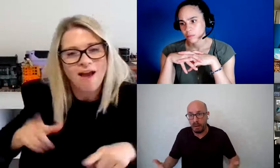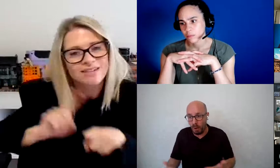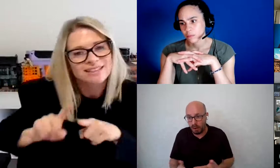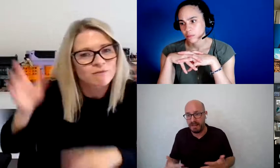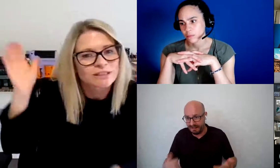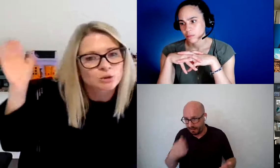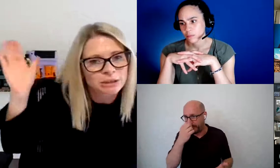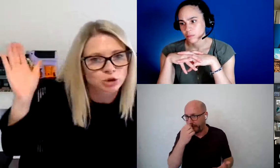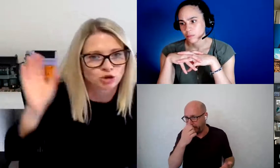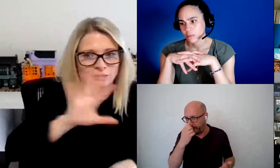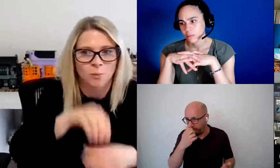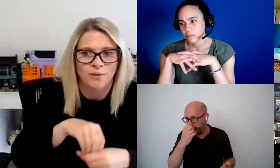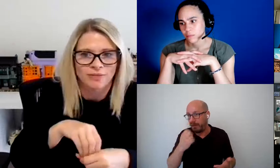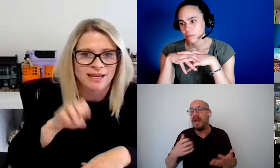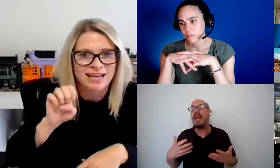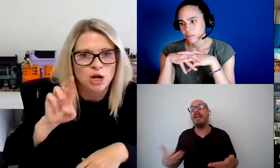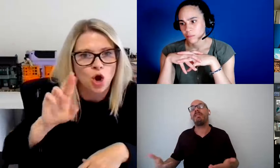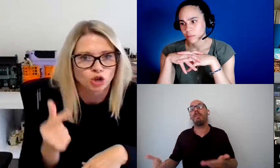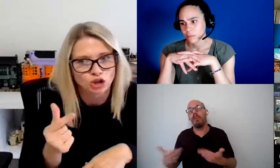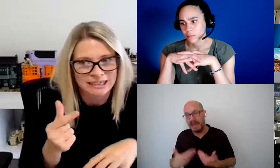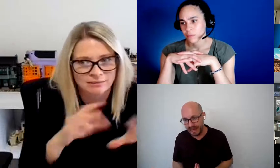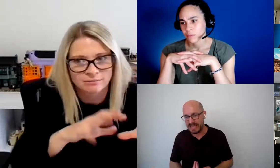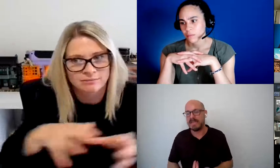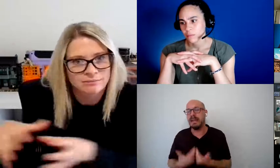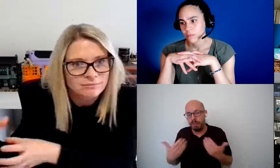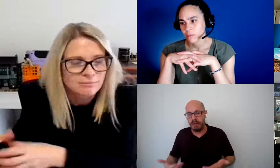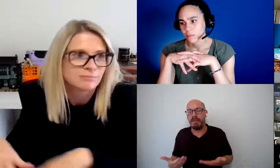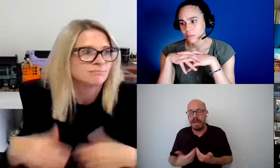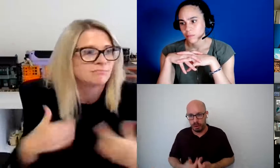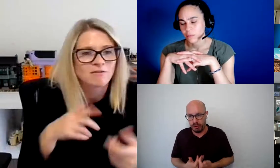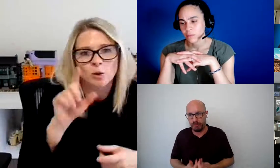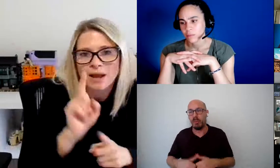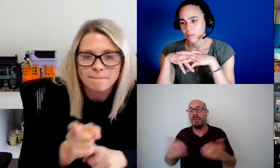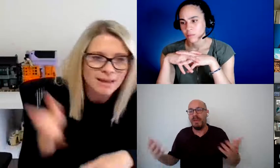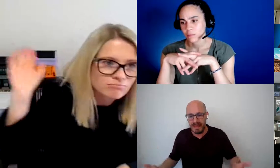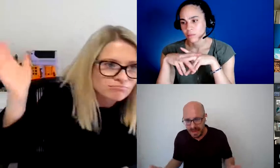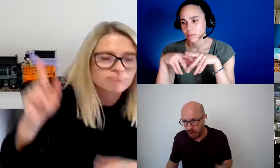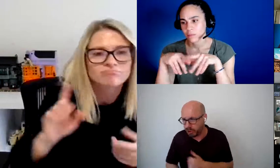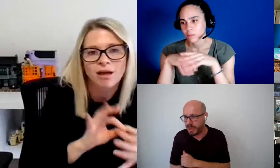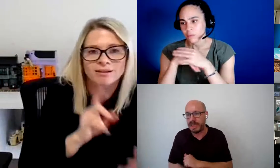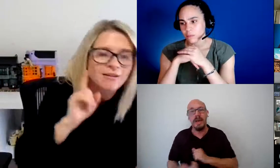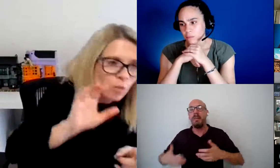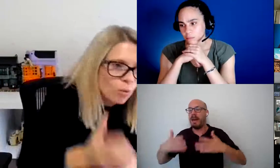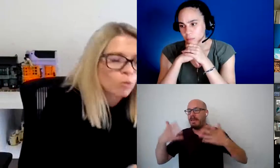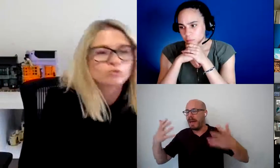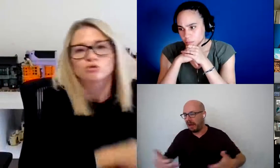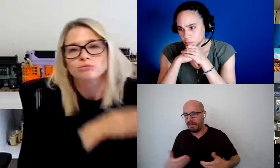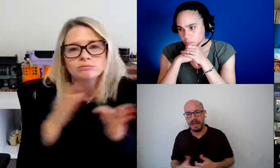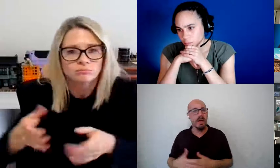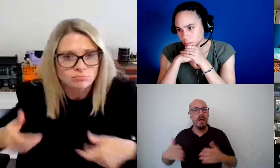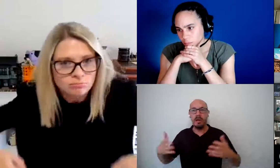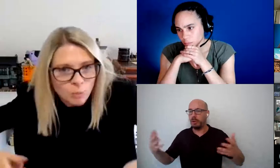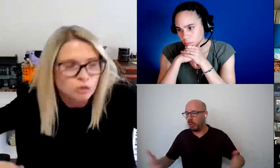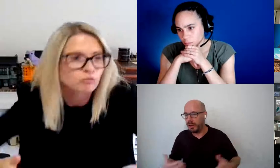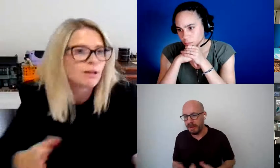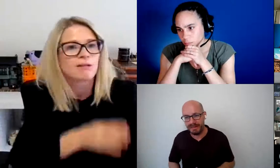about all of these different disability groups is to bring in different speakers within the ERG. Maybe having, you a 20